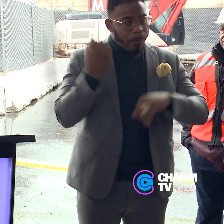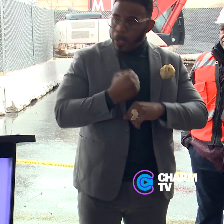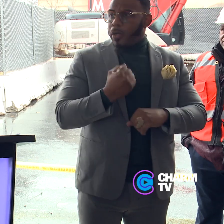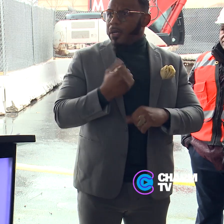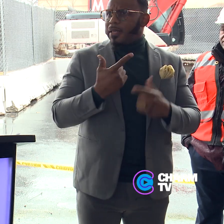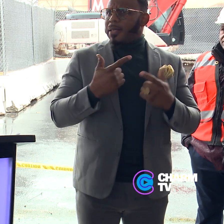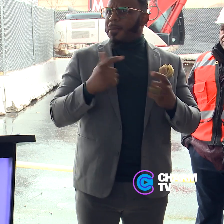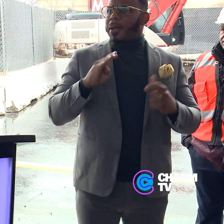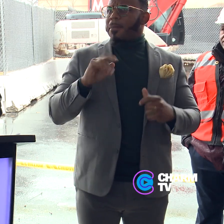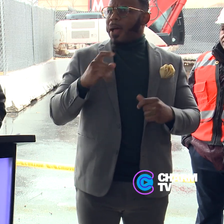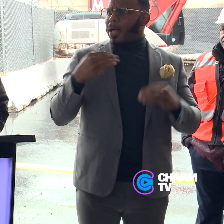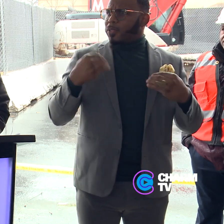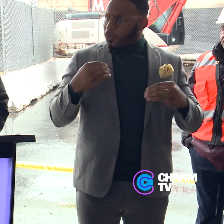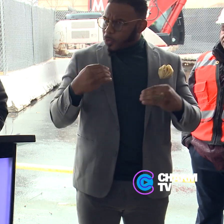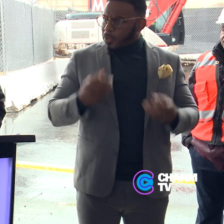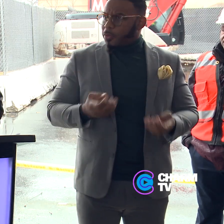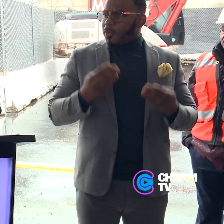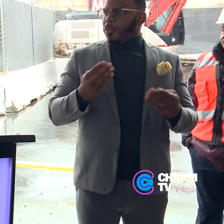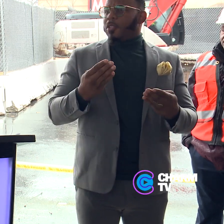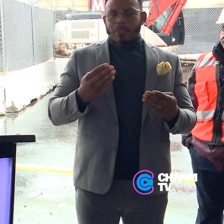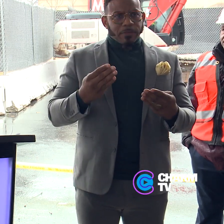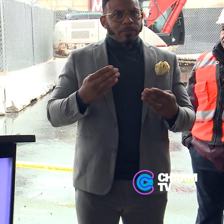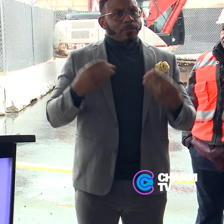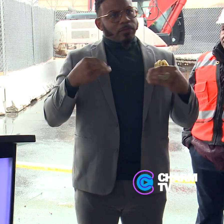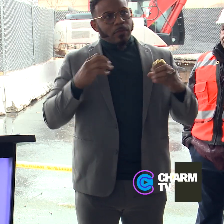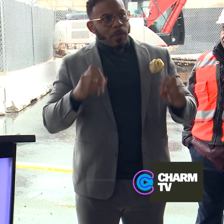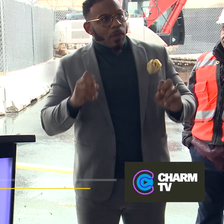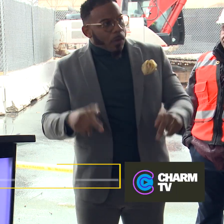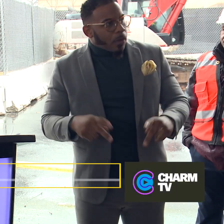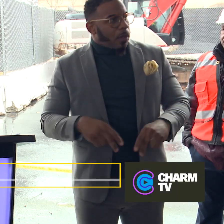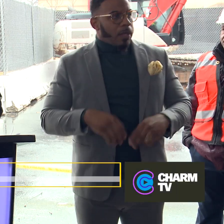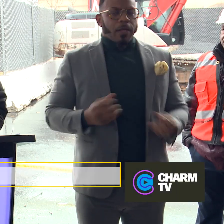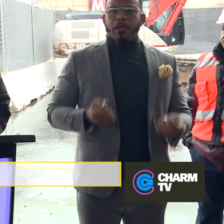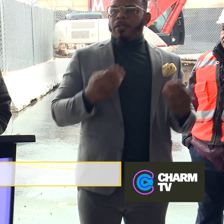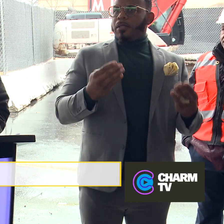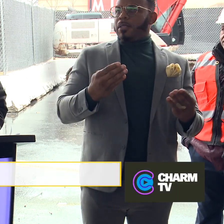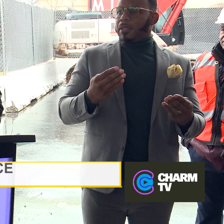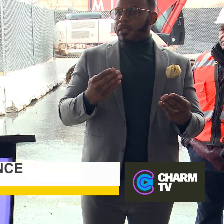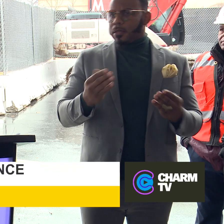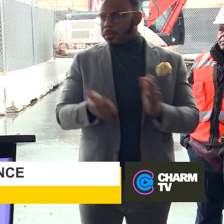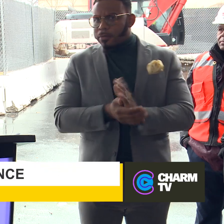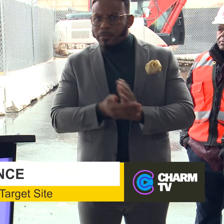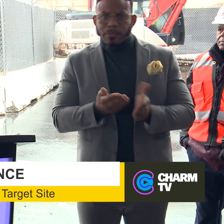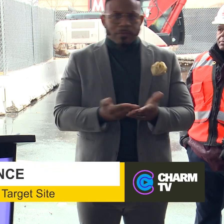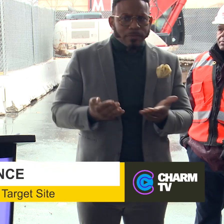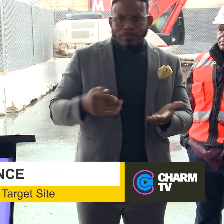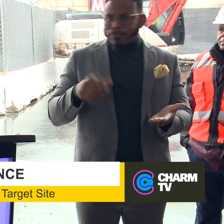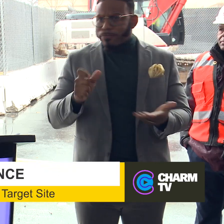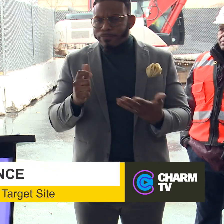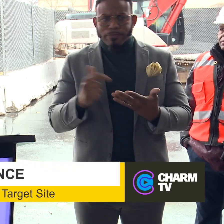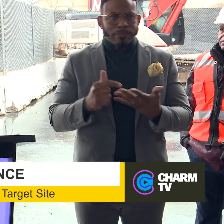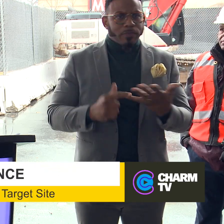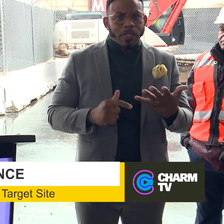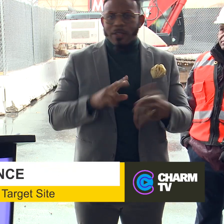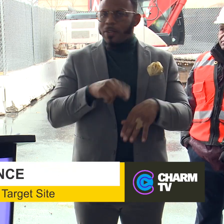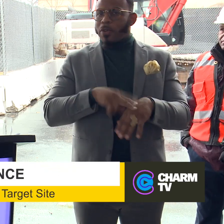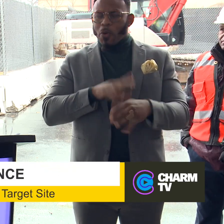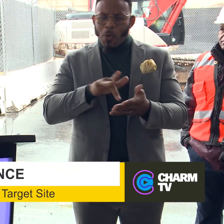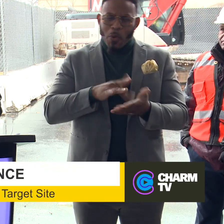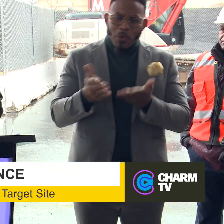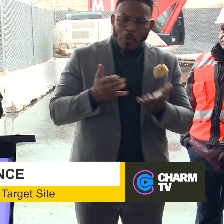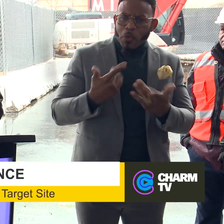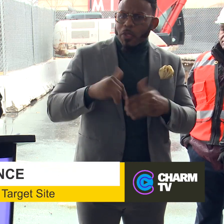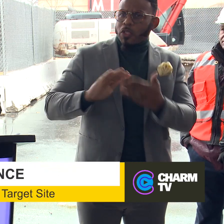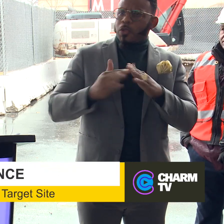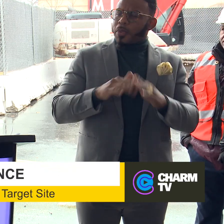That big box store that provided retail opportunities, that provided amenities, that provided core services of